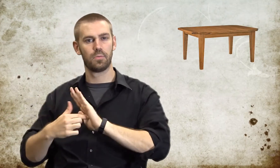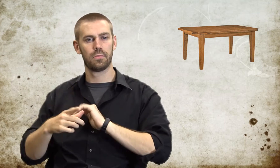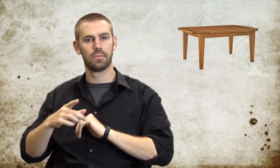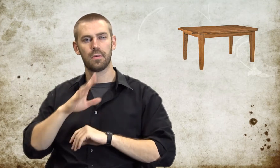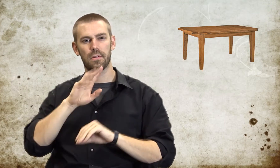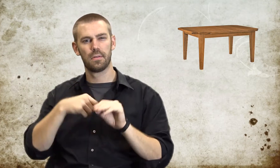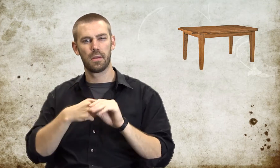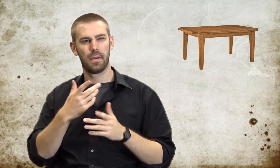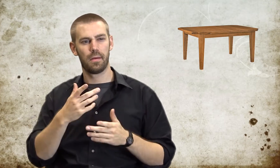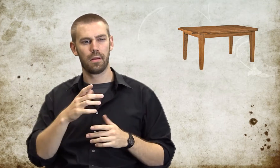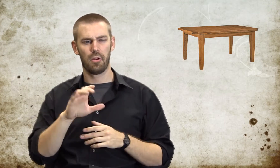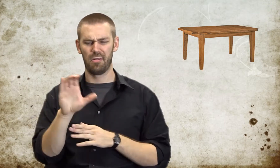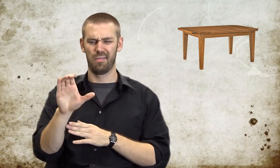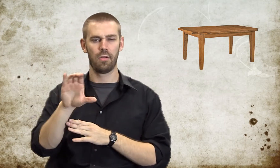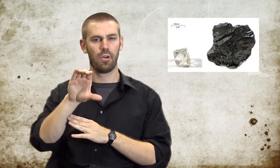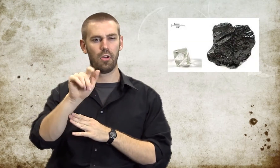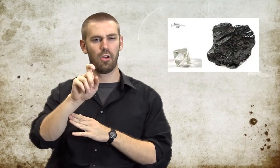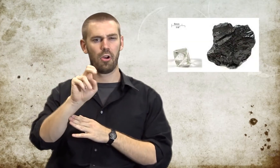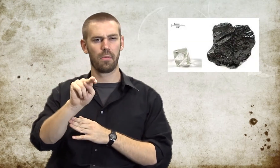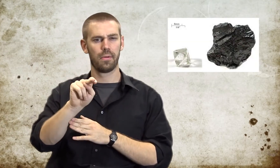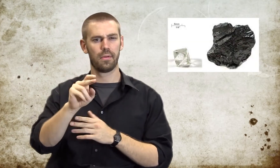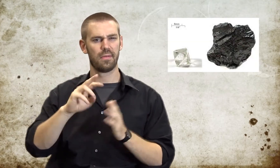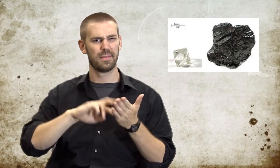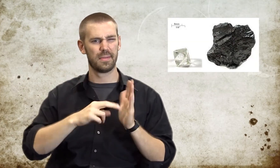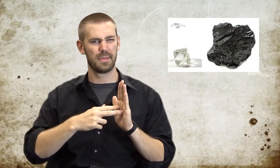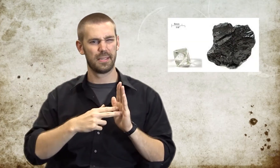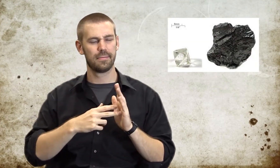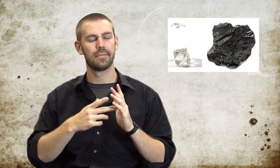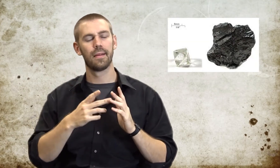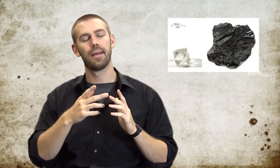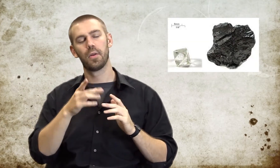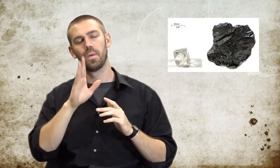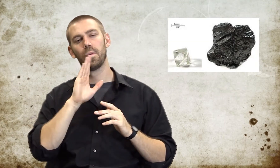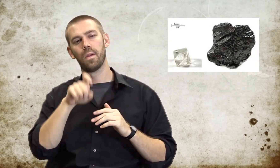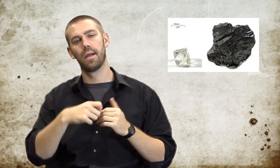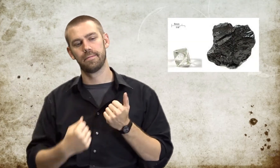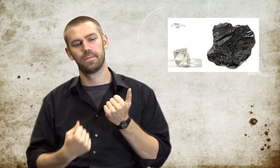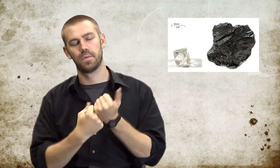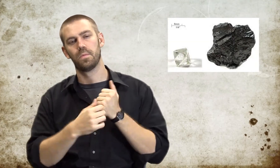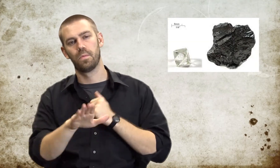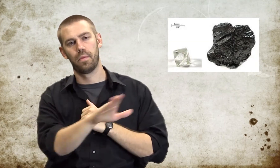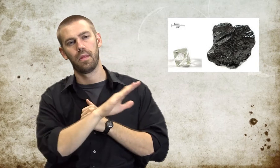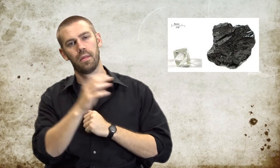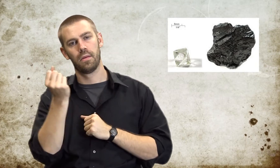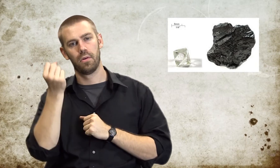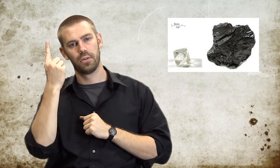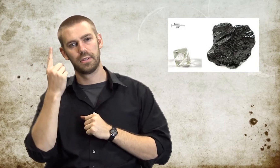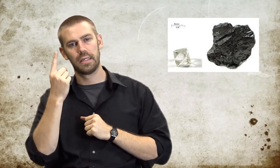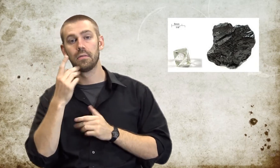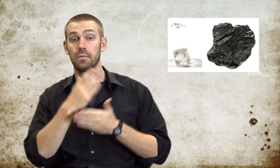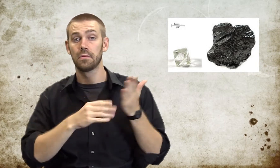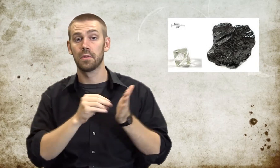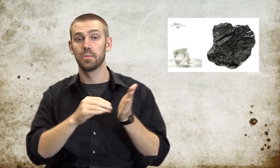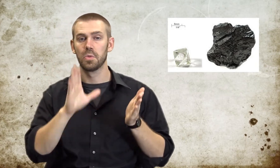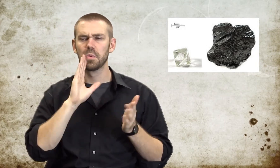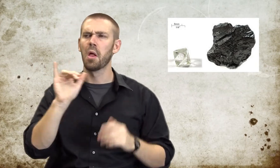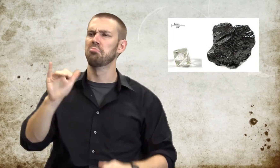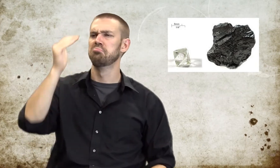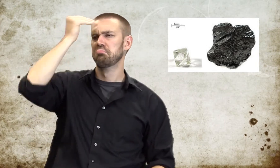relate it back to the table example. Talk about, what is carbon and what does that mean? And you may need to support their understanding.